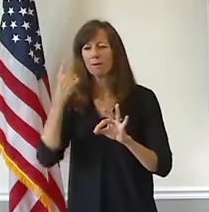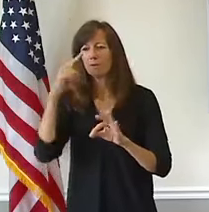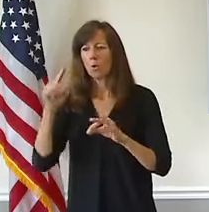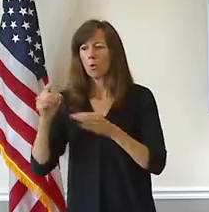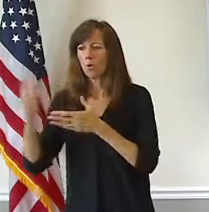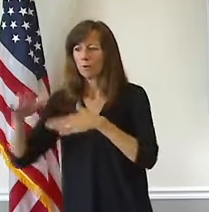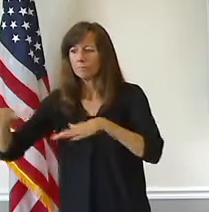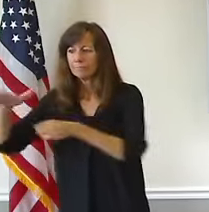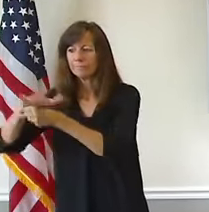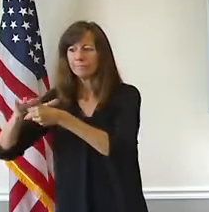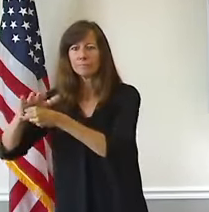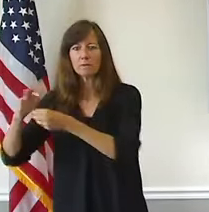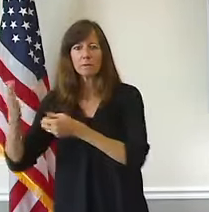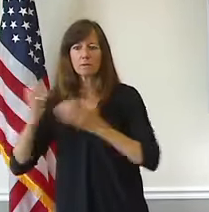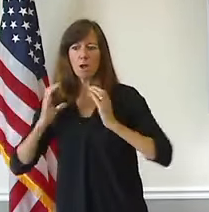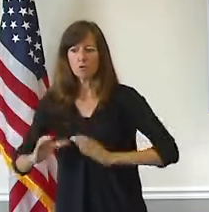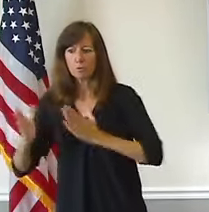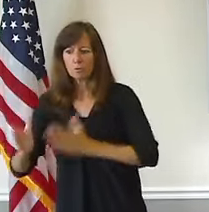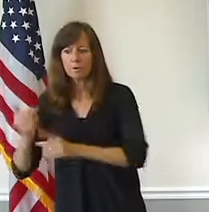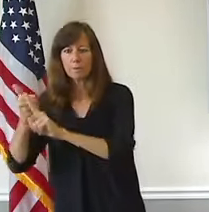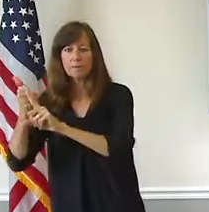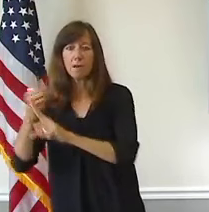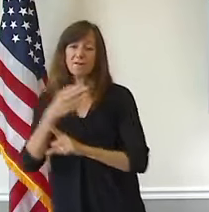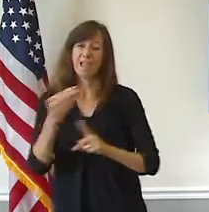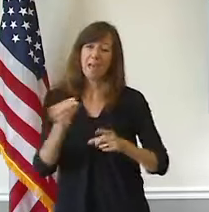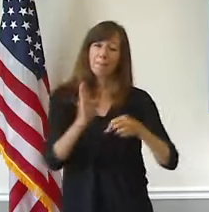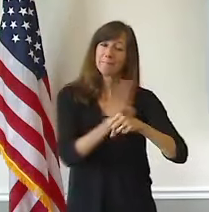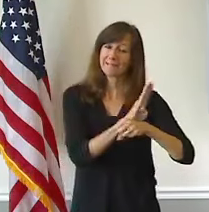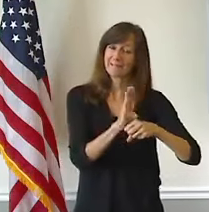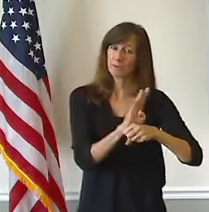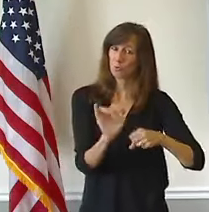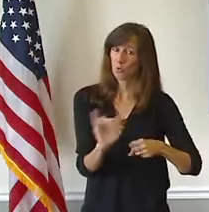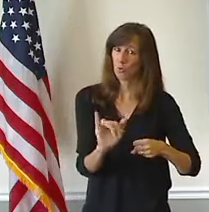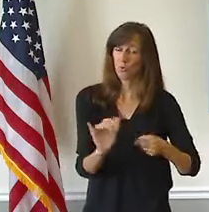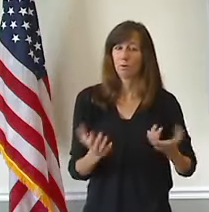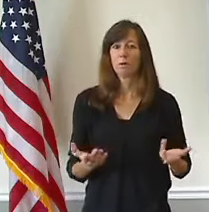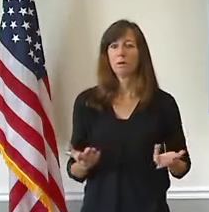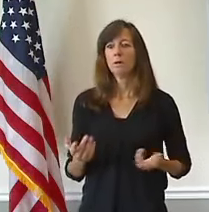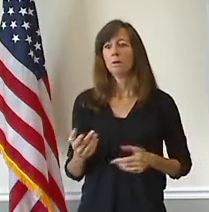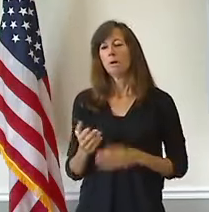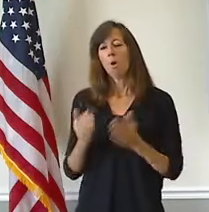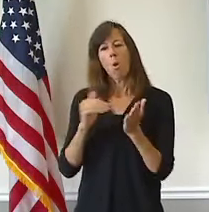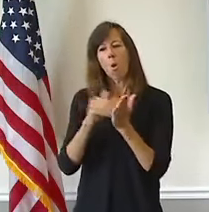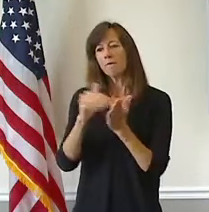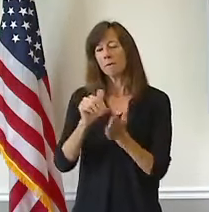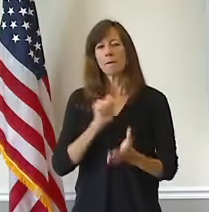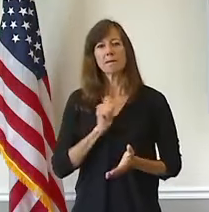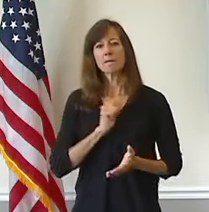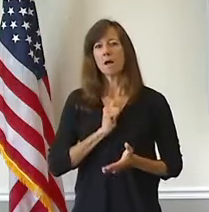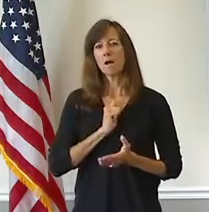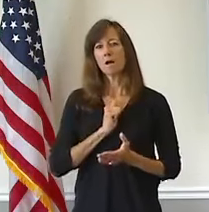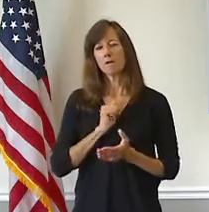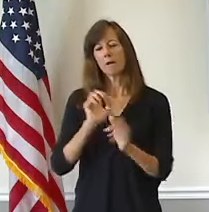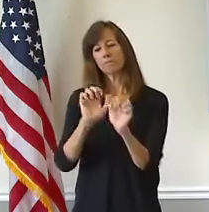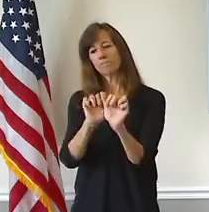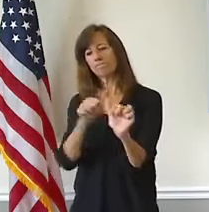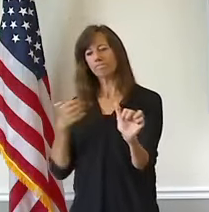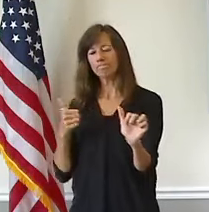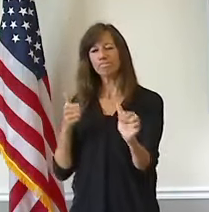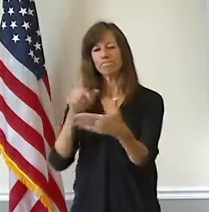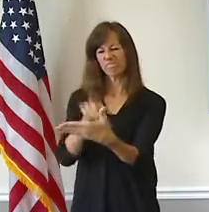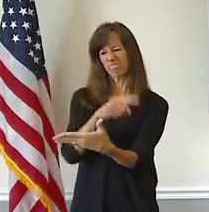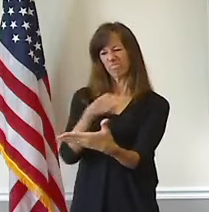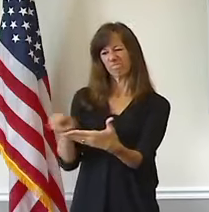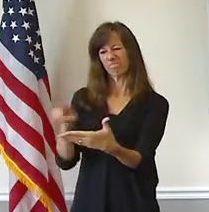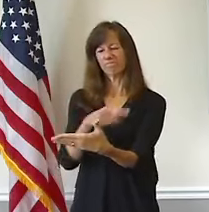And I don't often criticize, and I'll be careful in how I say it. I'll let other elected officials